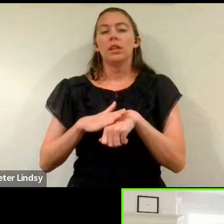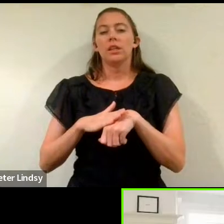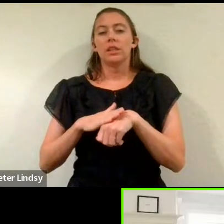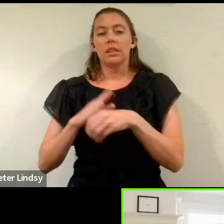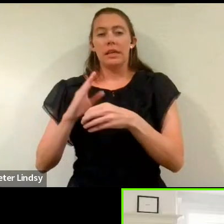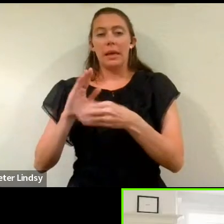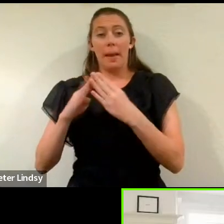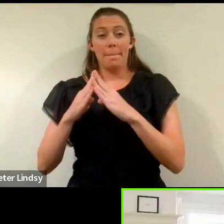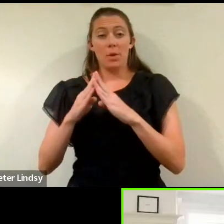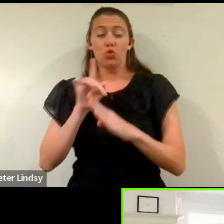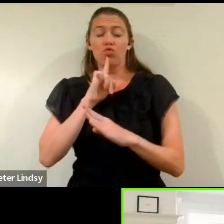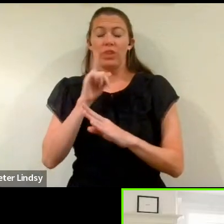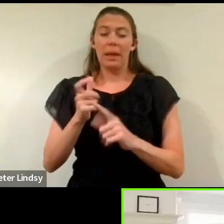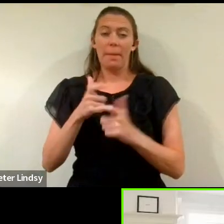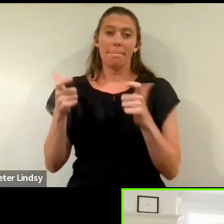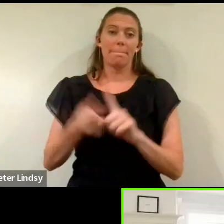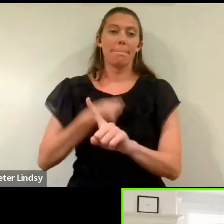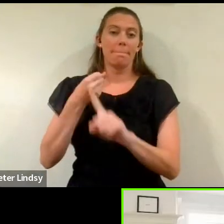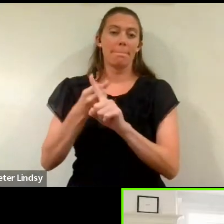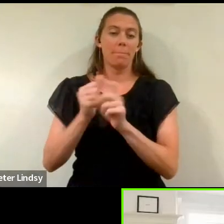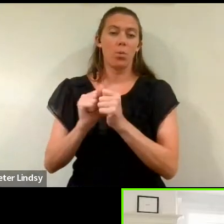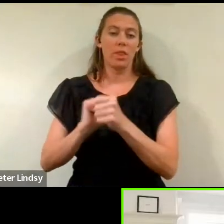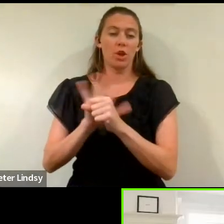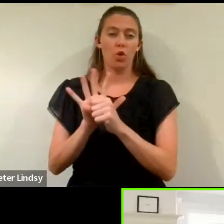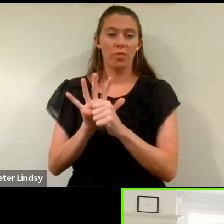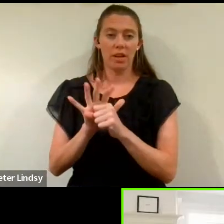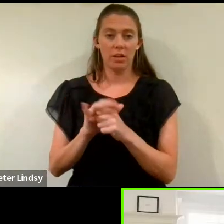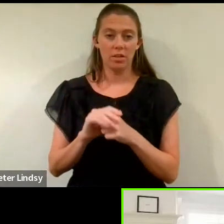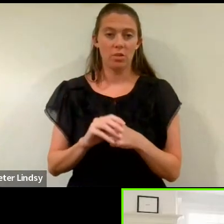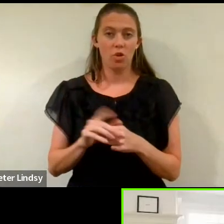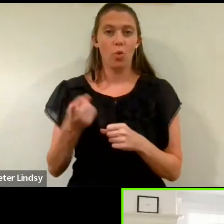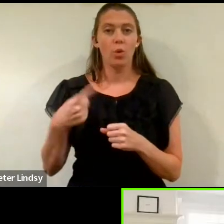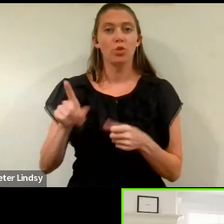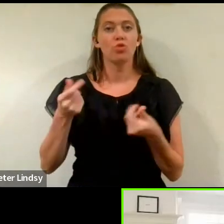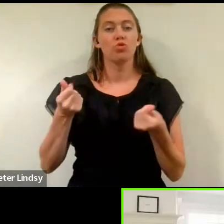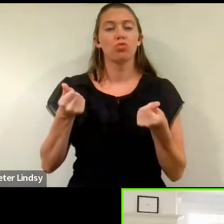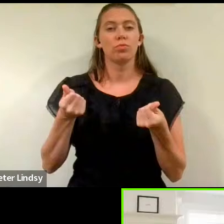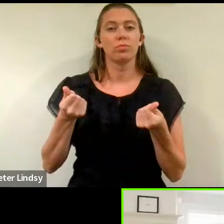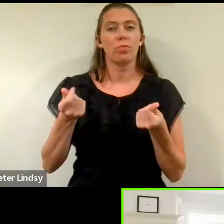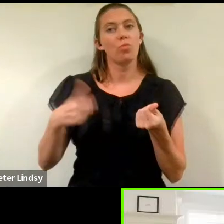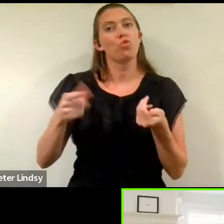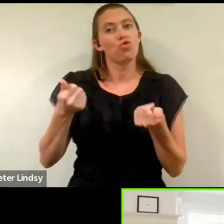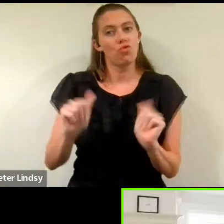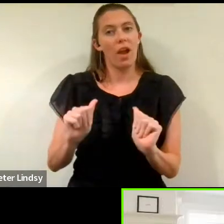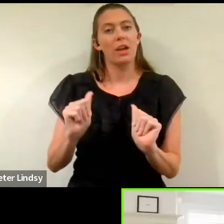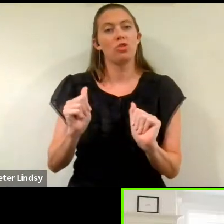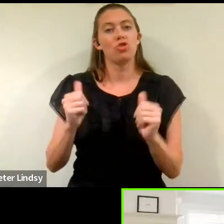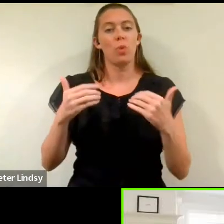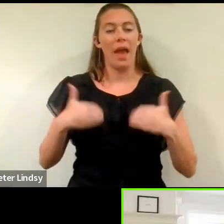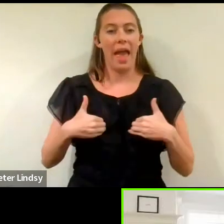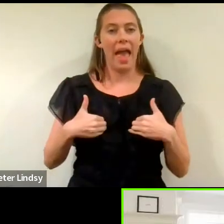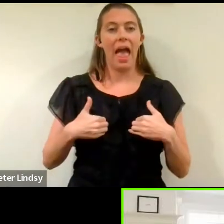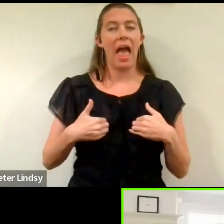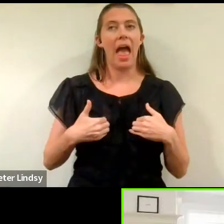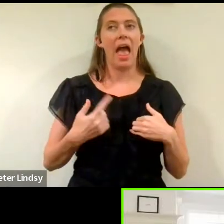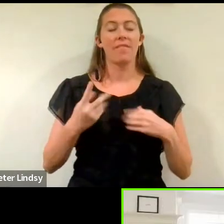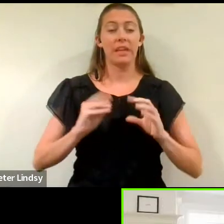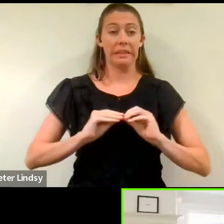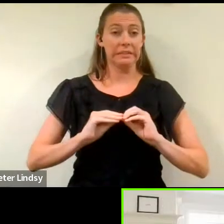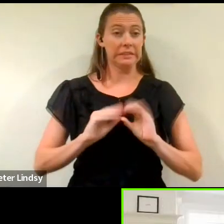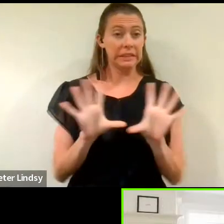of really wanting clear and consistent